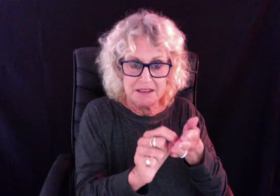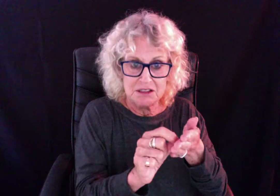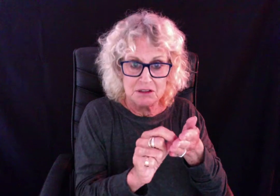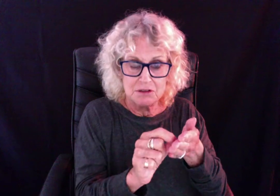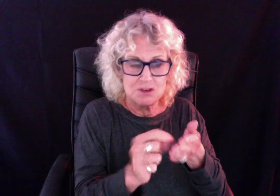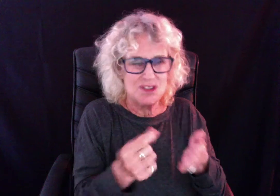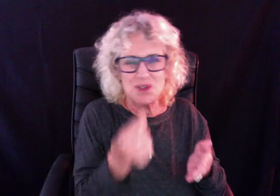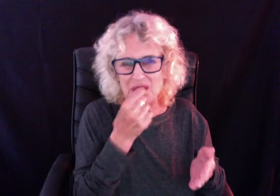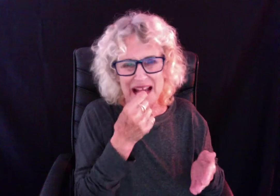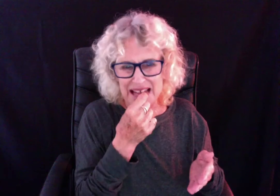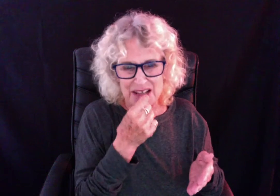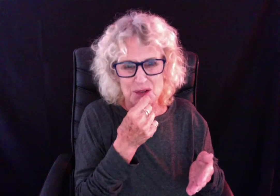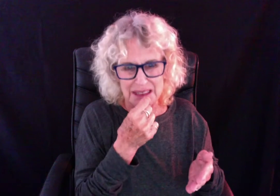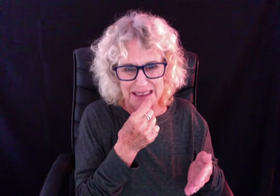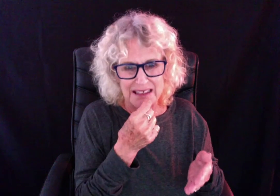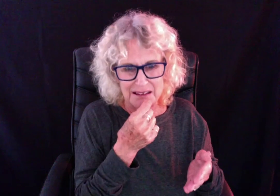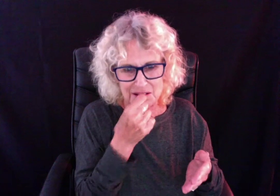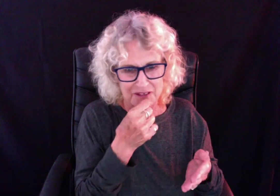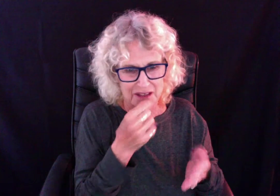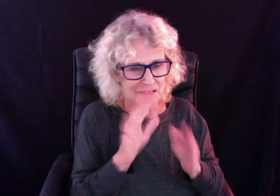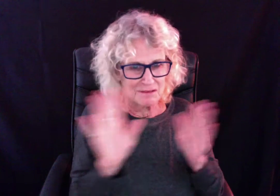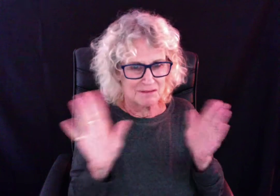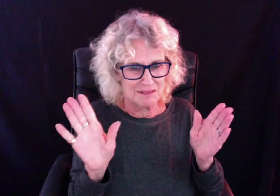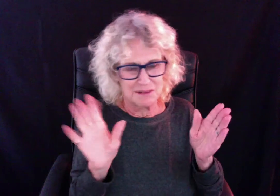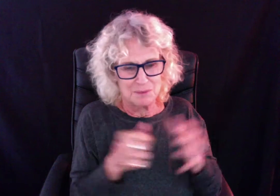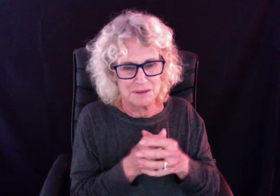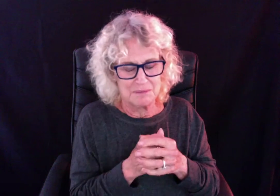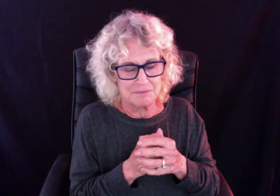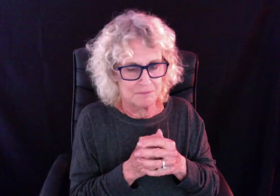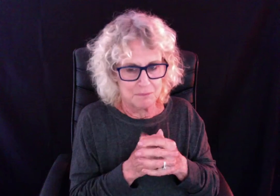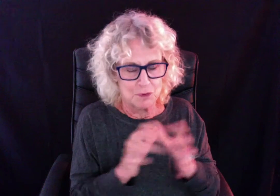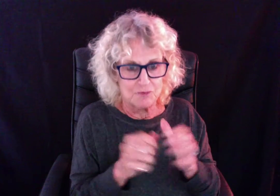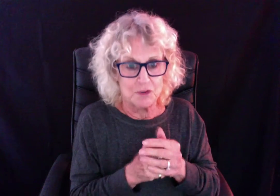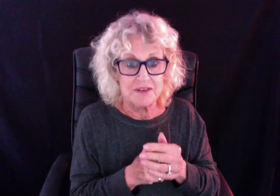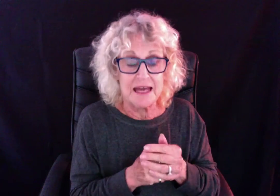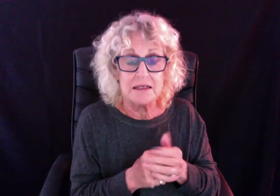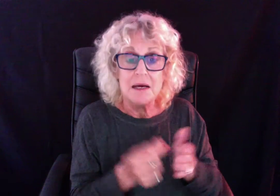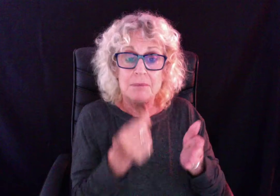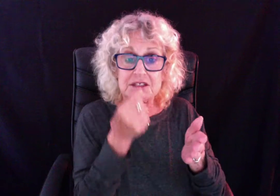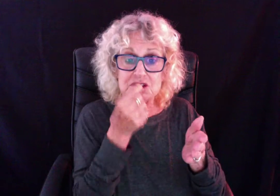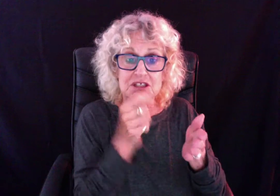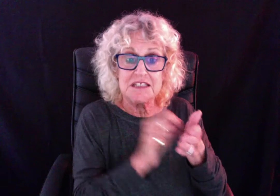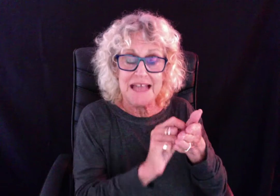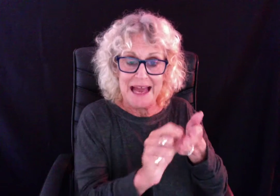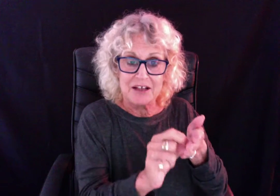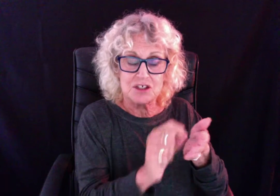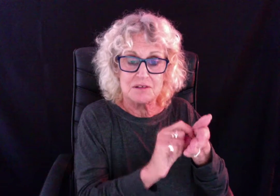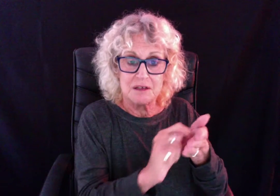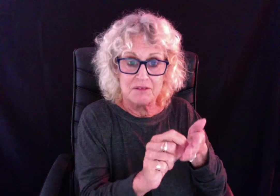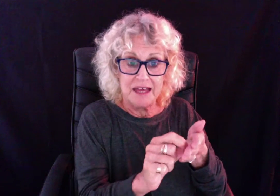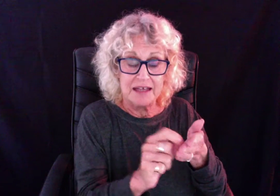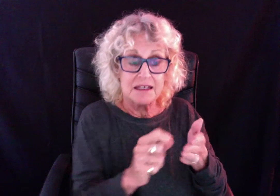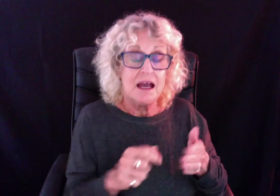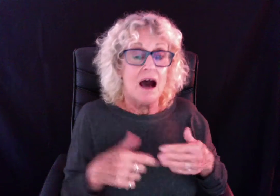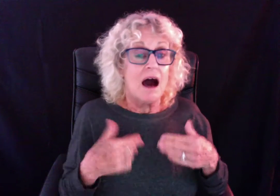pencil, you don't have to actually lick your finger. We want to avoid that. But it's just the action of that. I